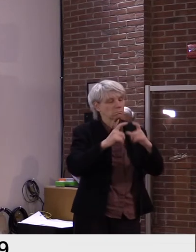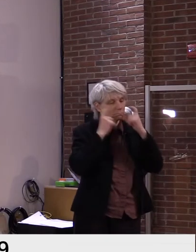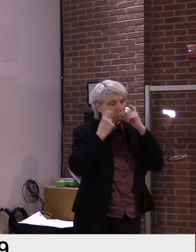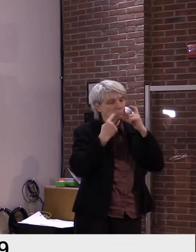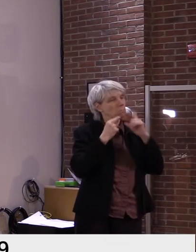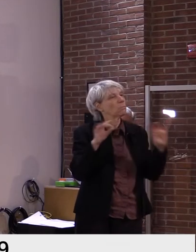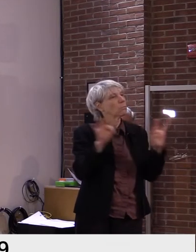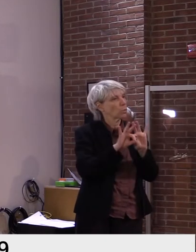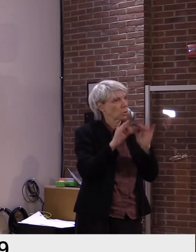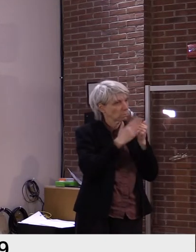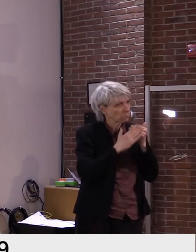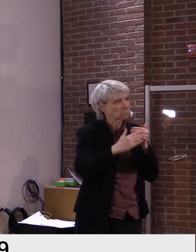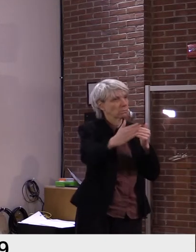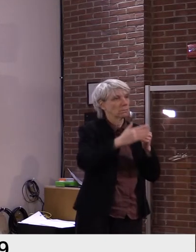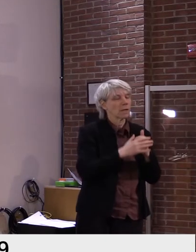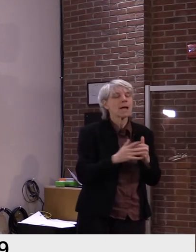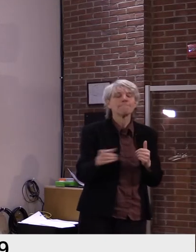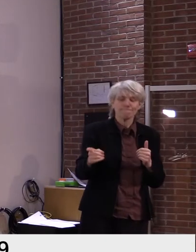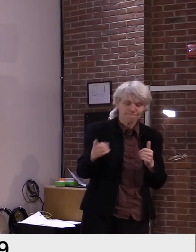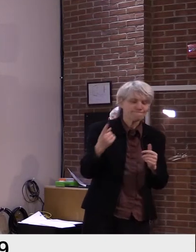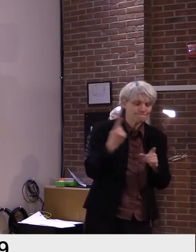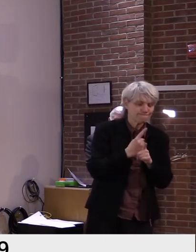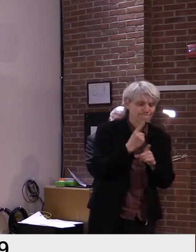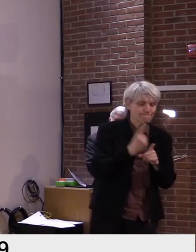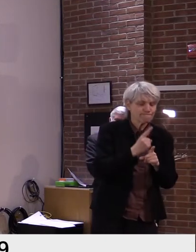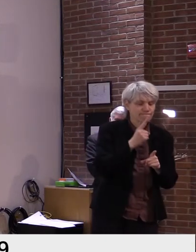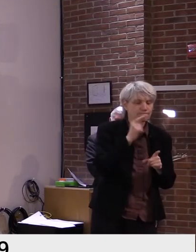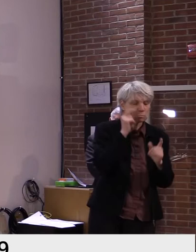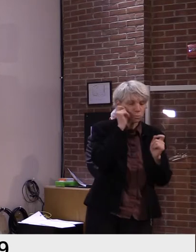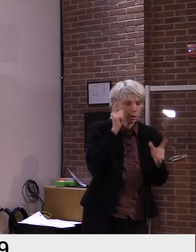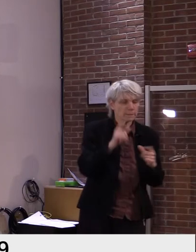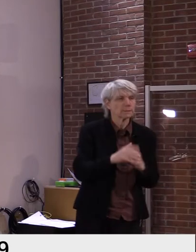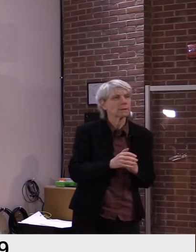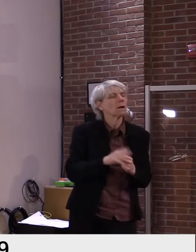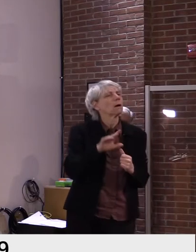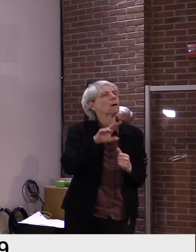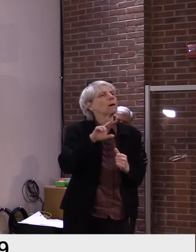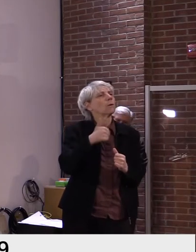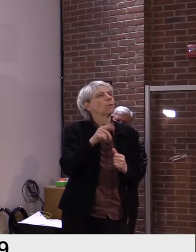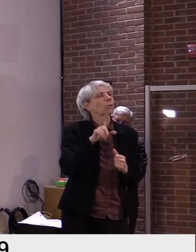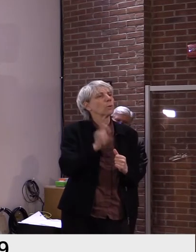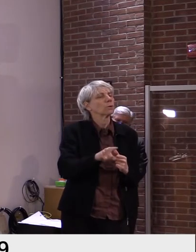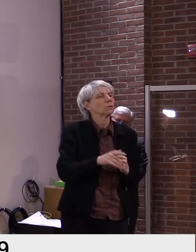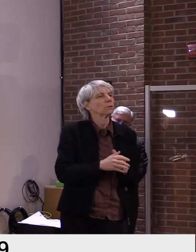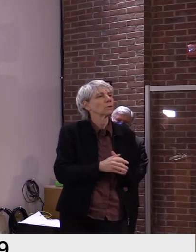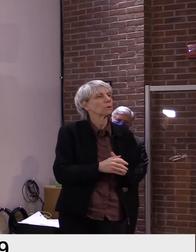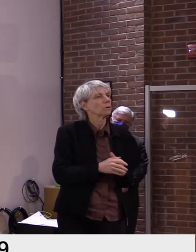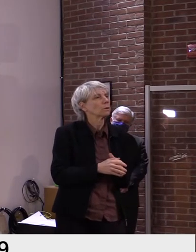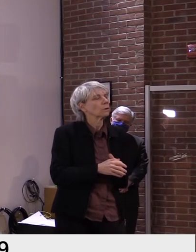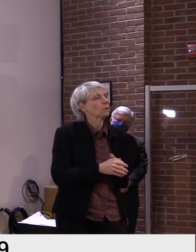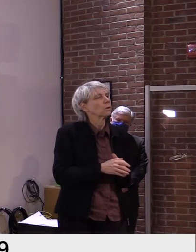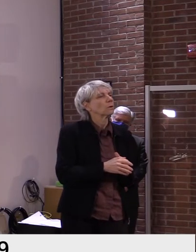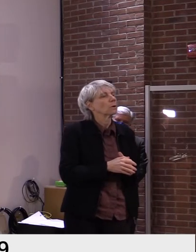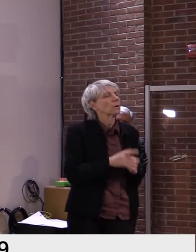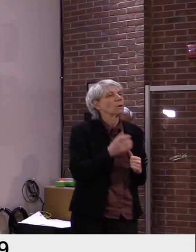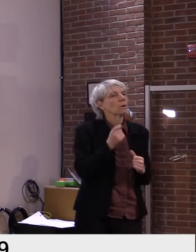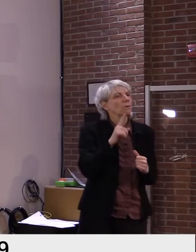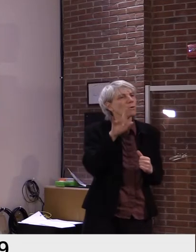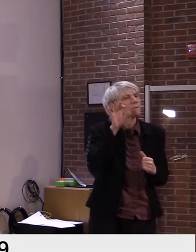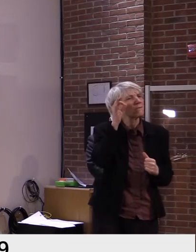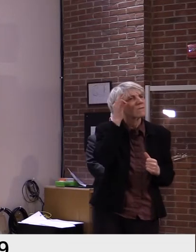That's what I anticipated the answer to be. As far as the federal funding is concerned, philosophically, Governor